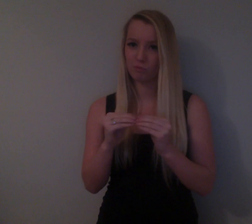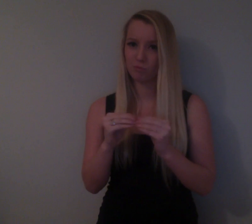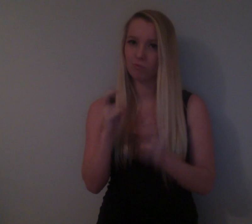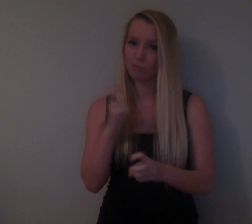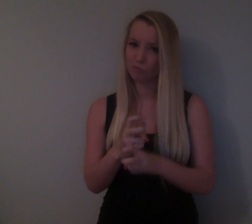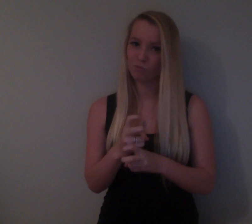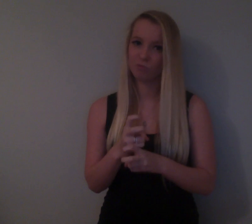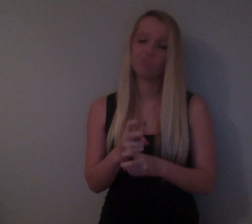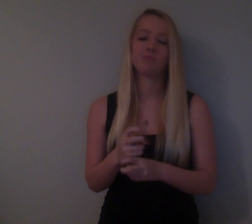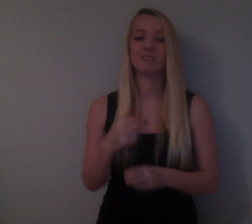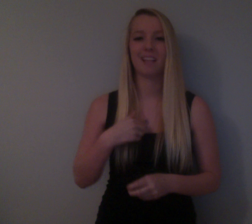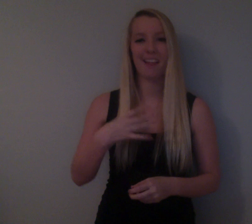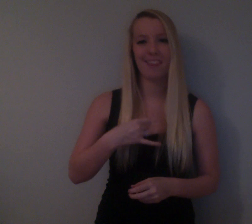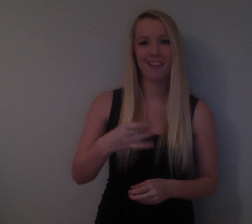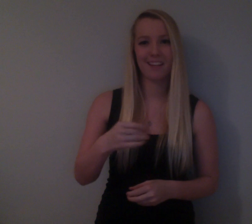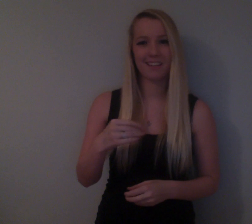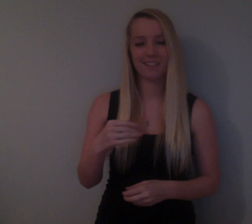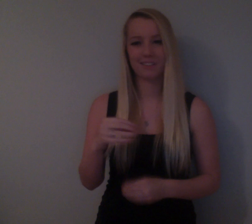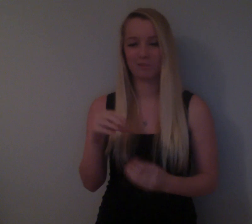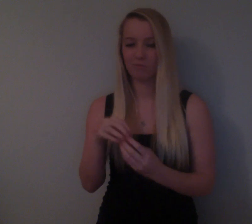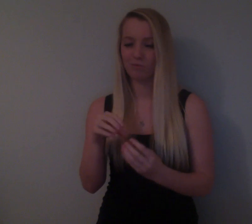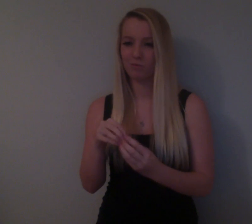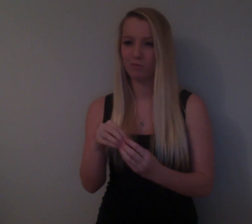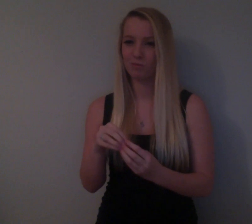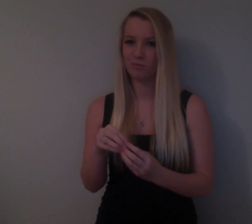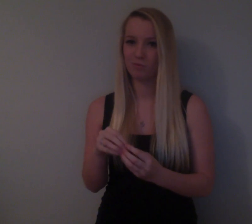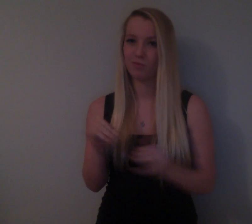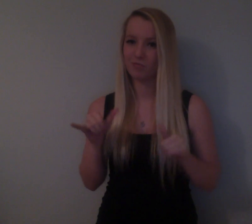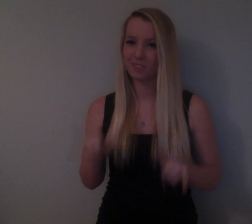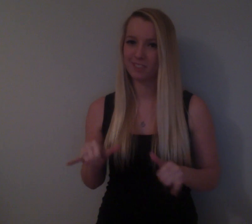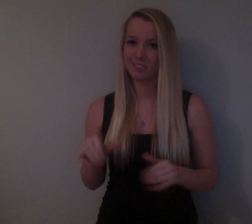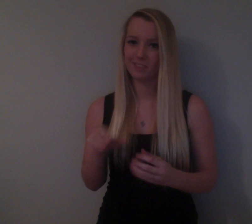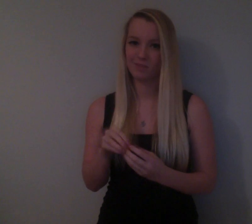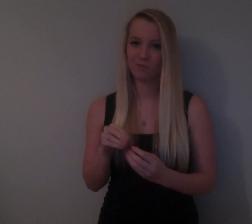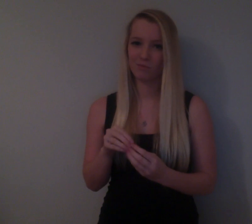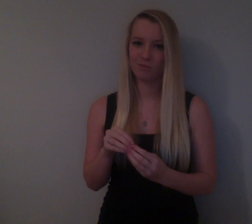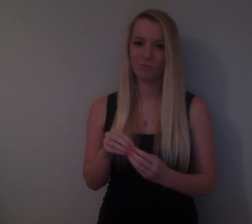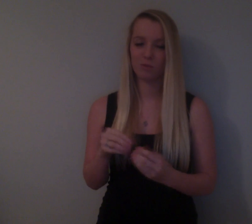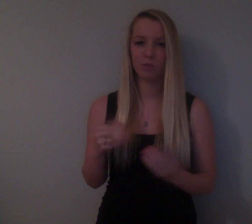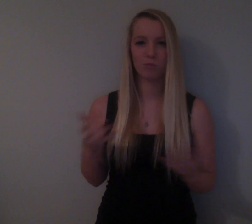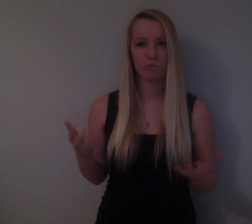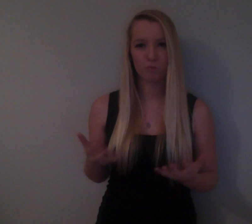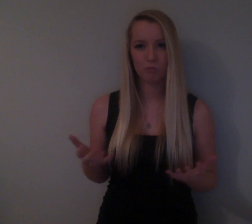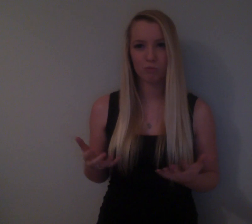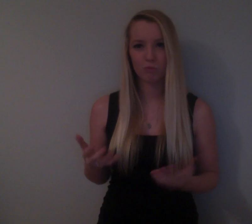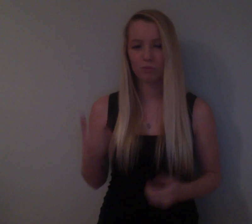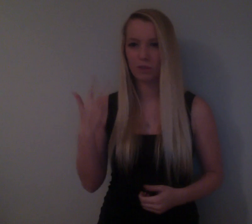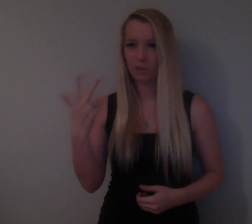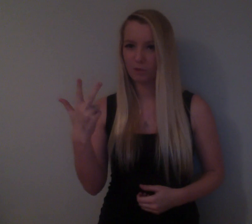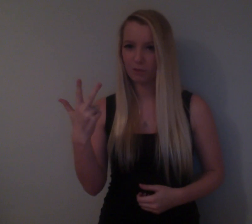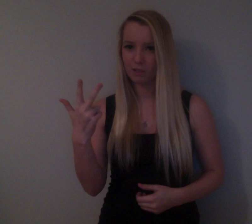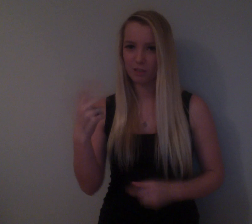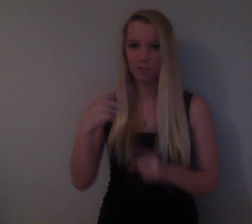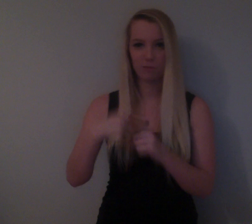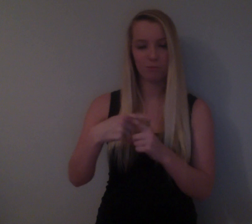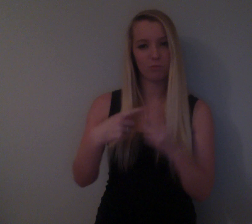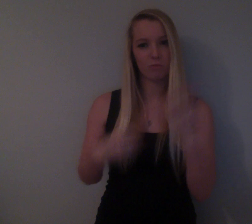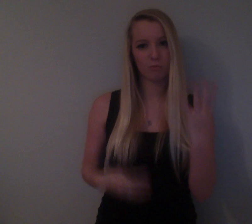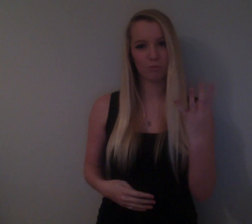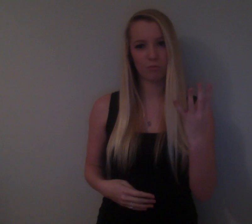theme. What is 3 plus 4? This is, I think, a